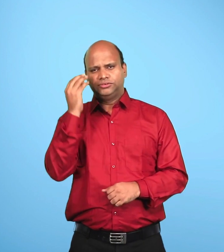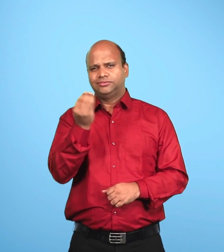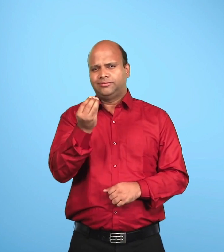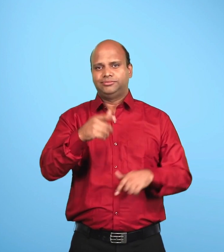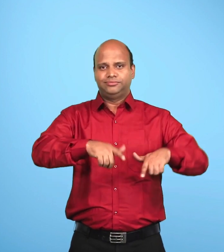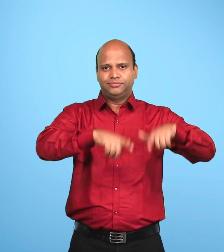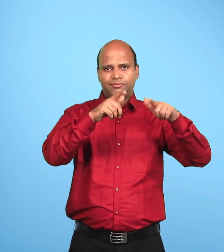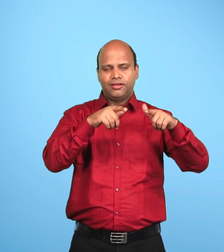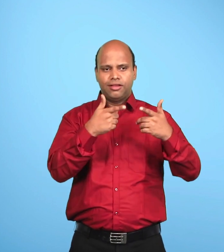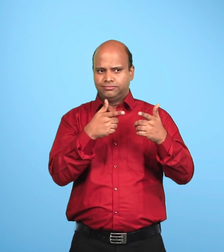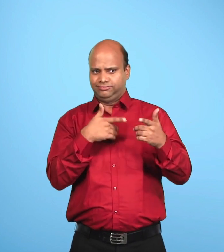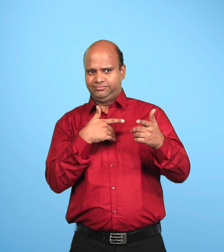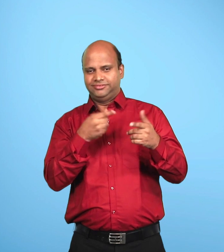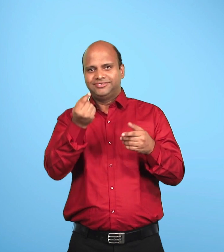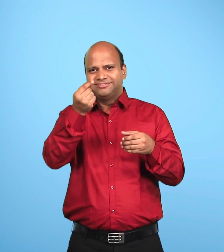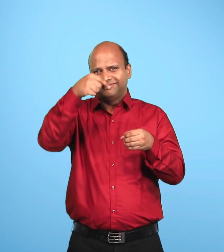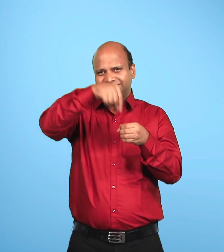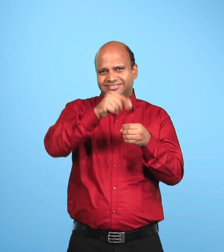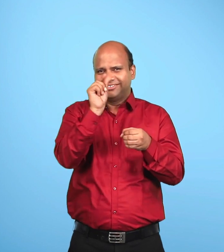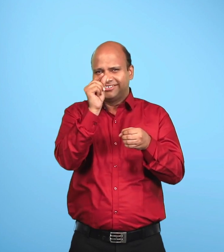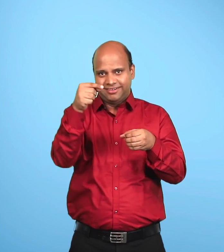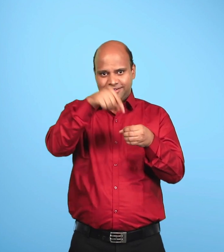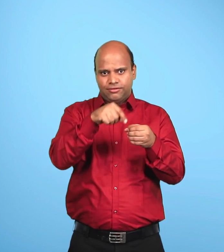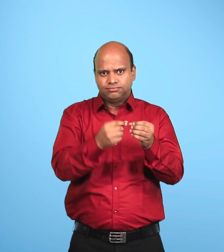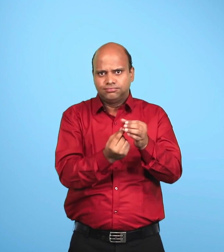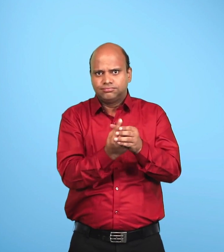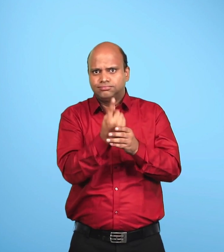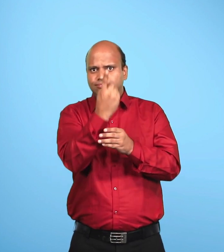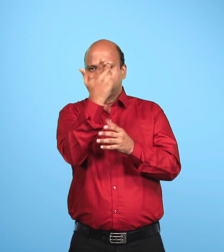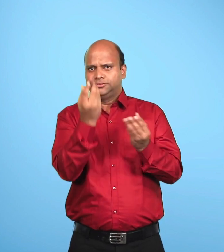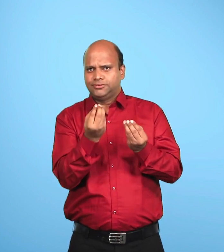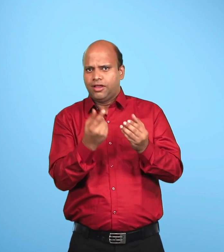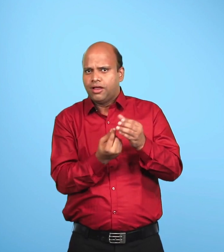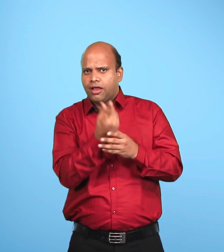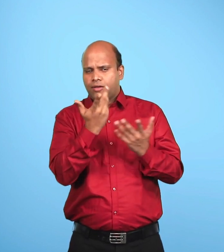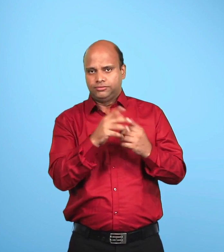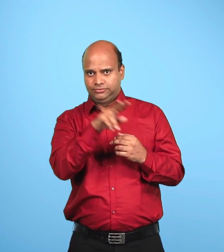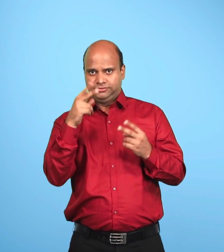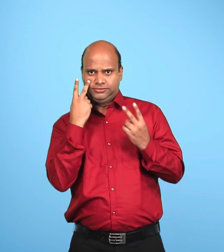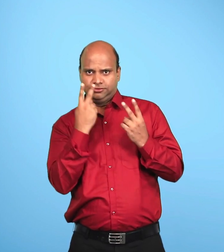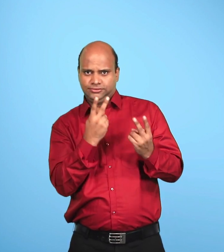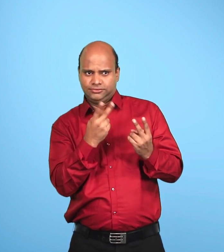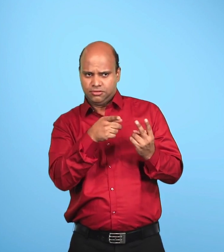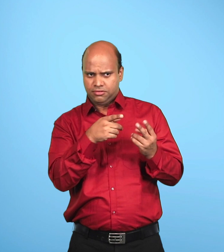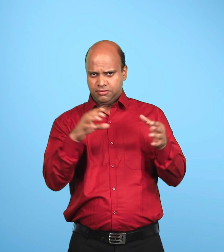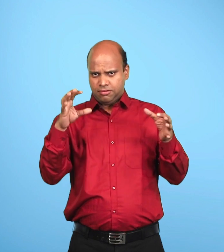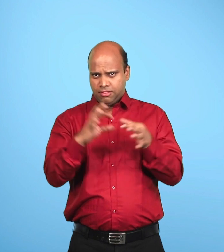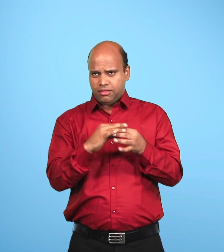that some plants grow from seeds. Let us look at some abiotic factors and their effect on seeds as they grow